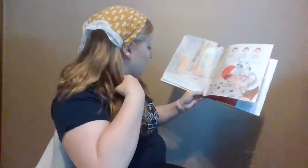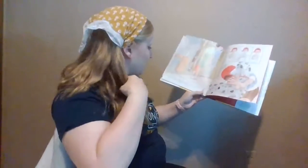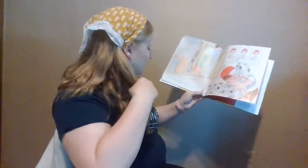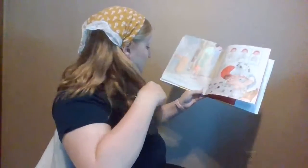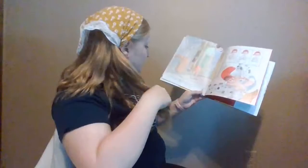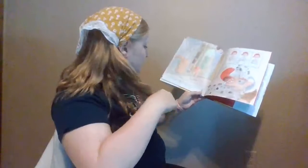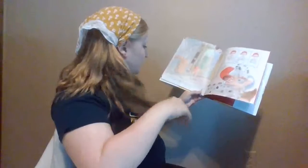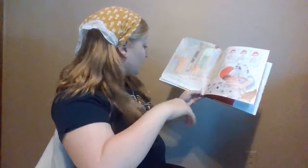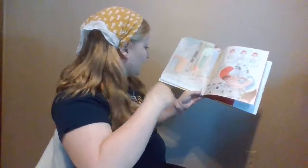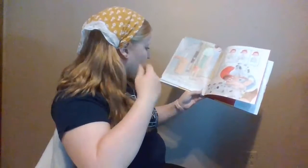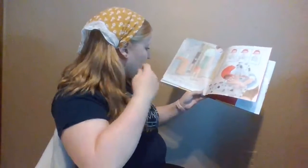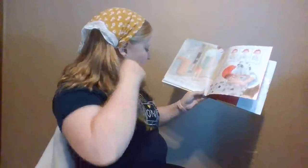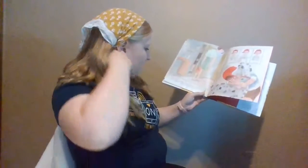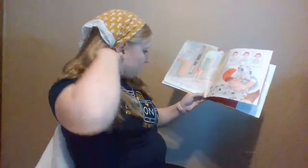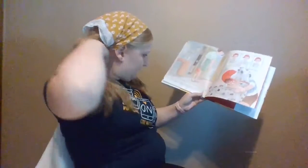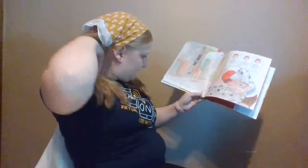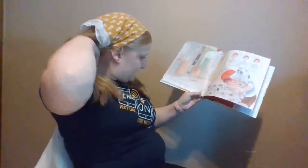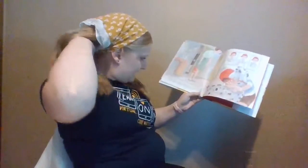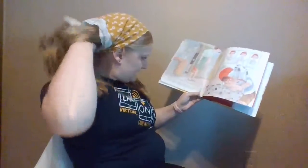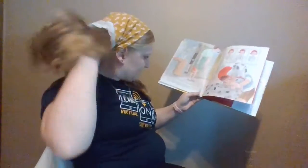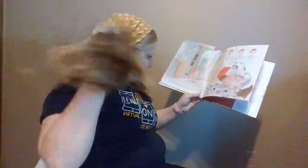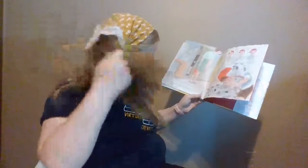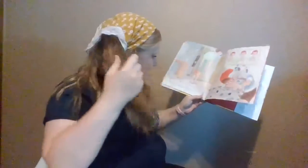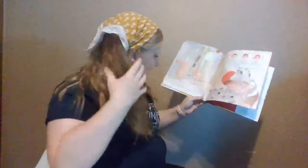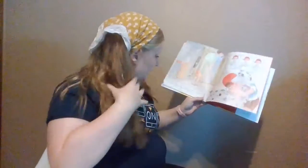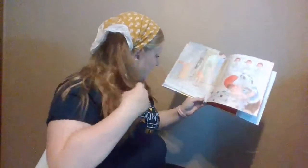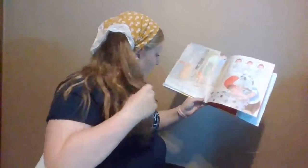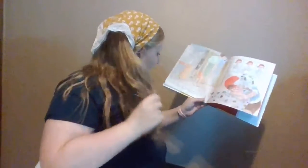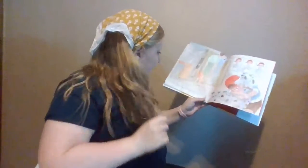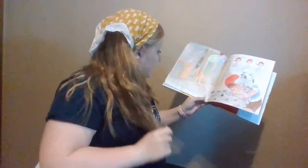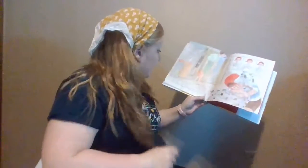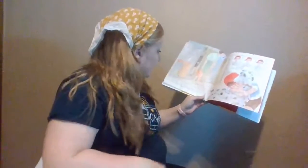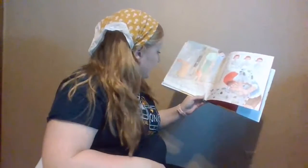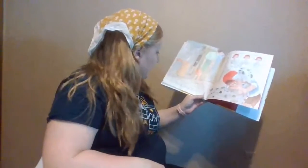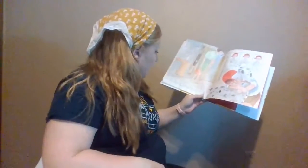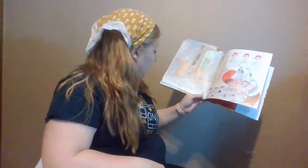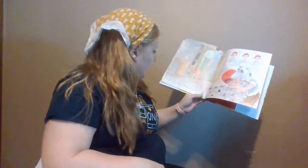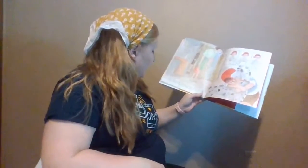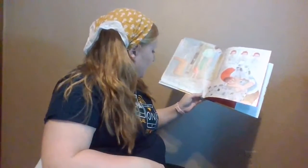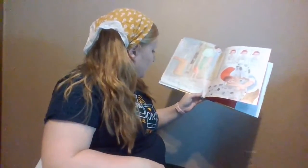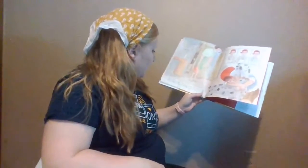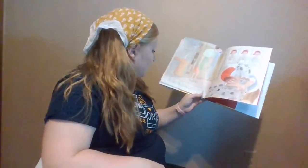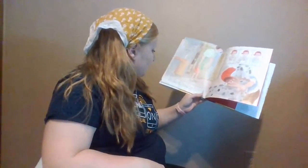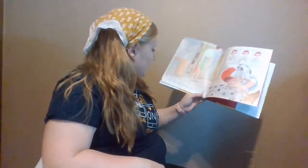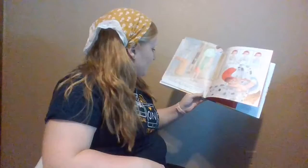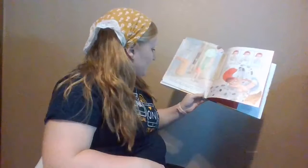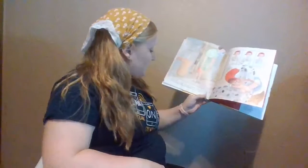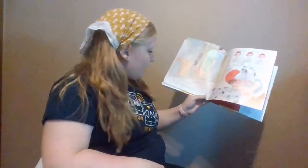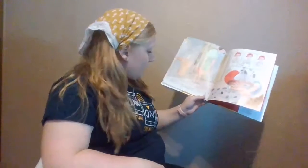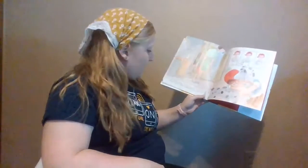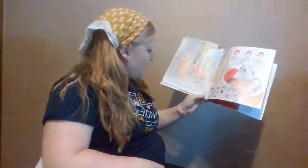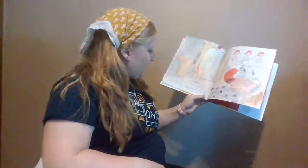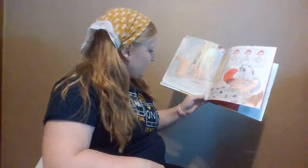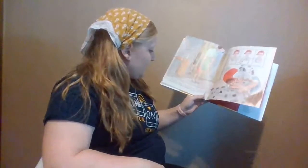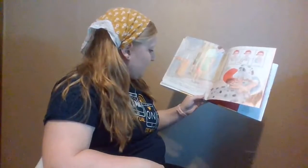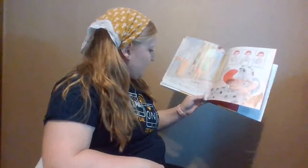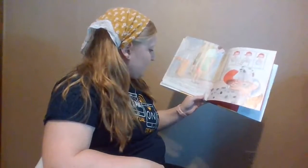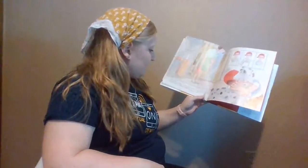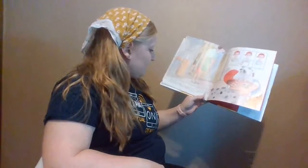Moses hugs his dog. How's the first day of school? His mother asks as they wait for the elevator. Great, Mom, Moses signs.